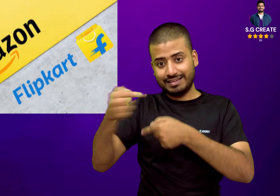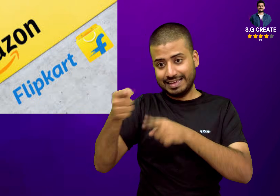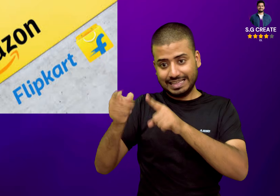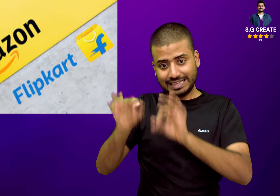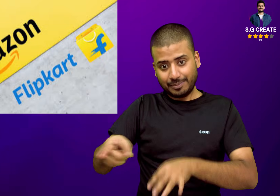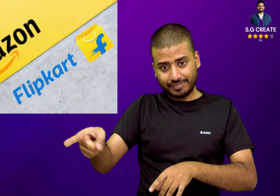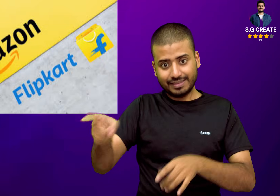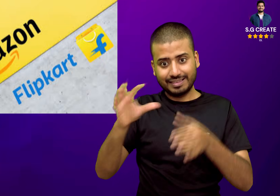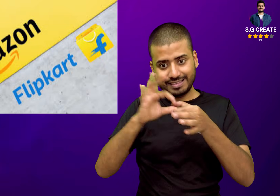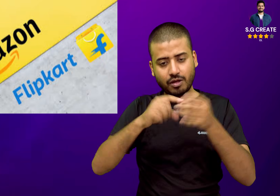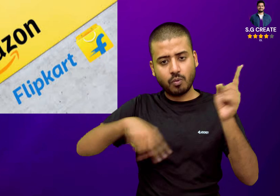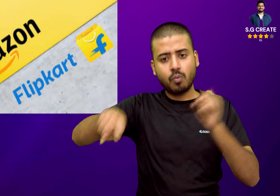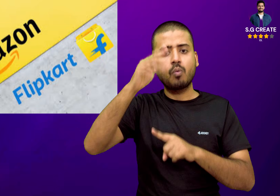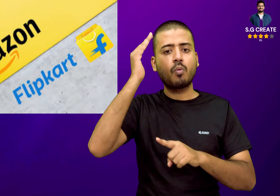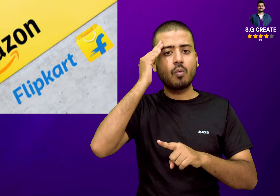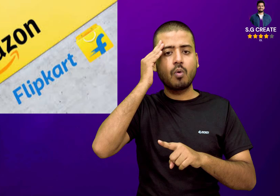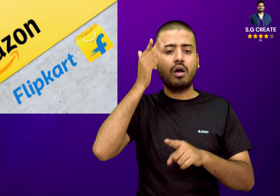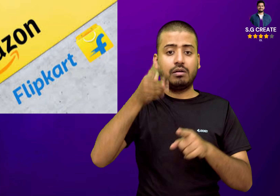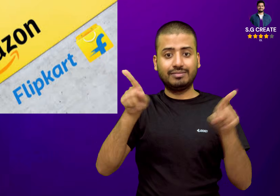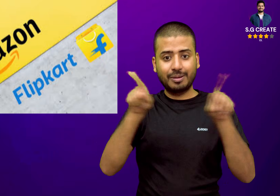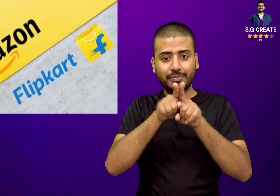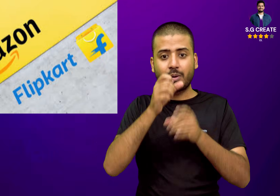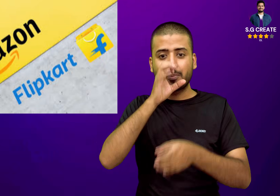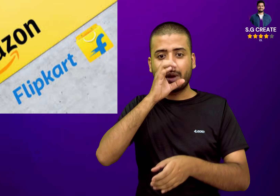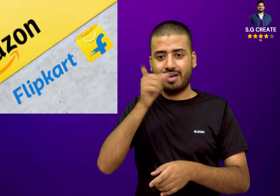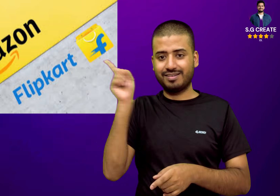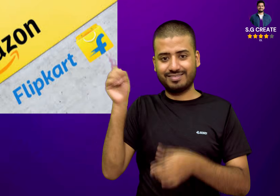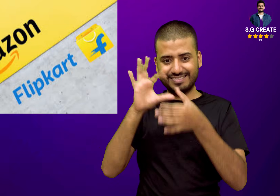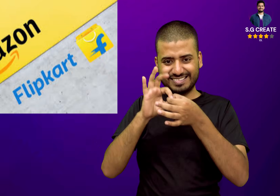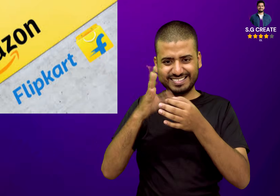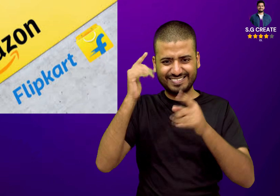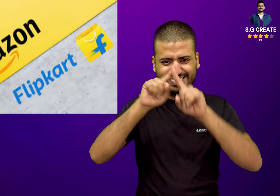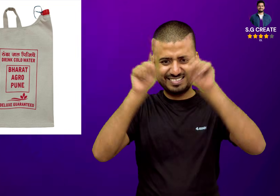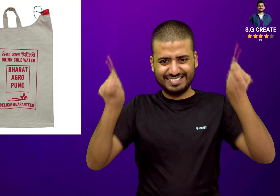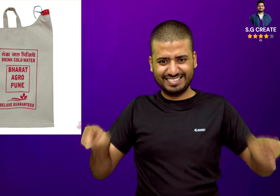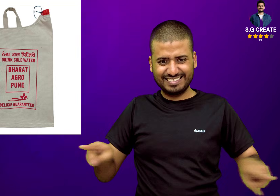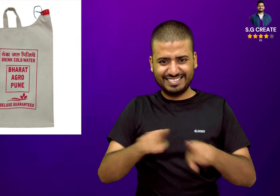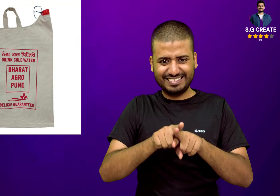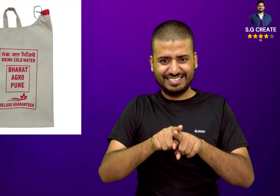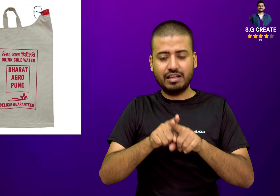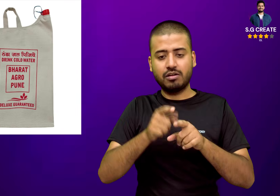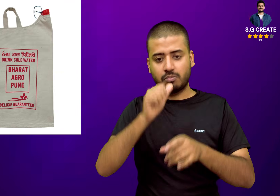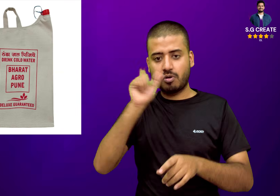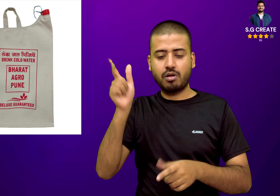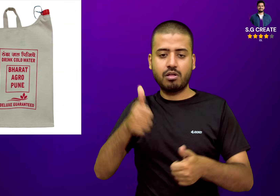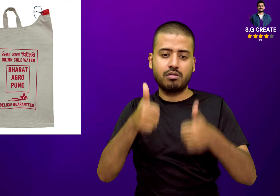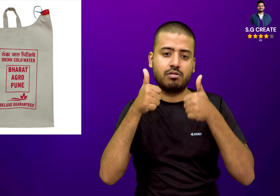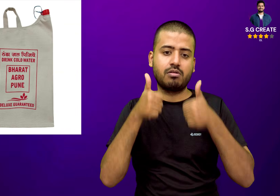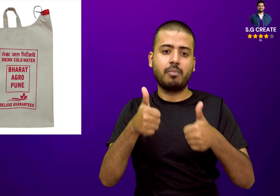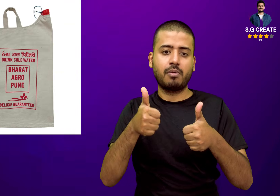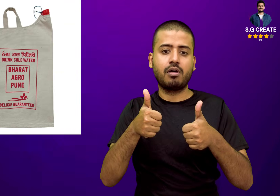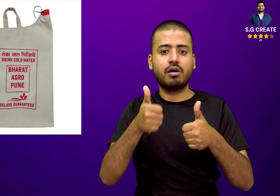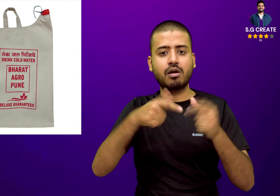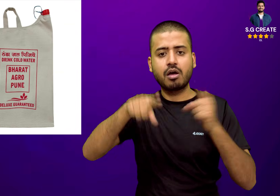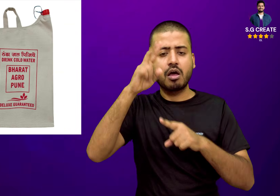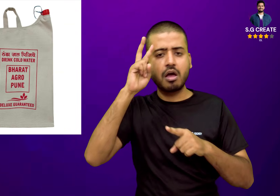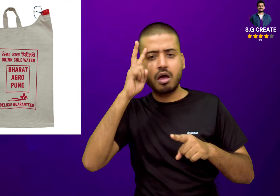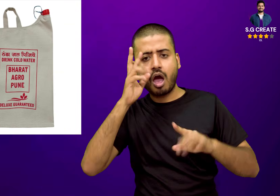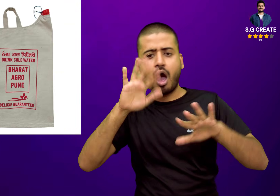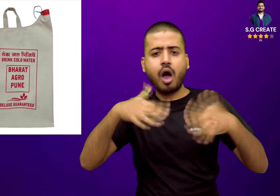and clean to drink. Expect initial dripping. The bag will drip heavily during the first 3 to 5 days of active use. This